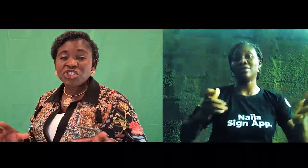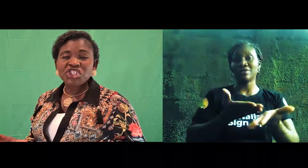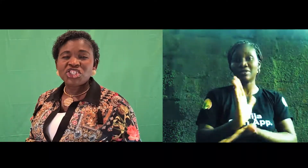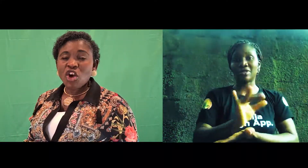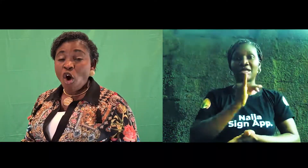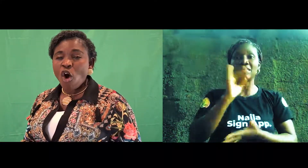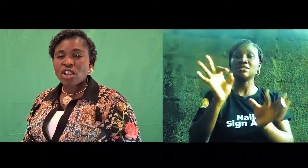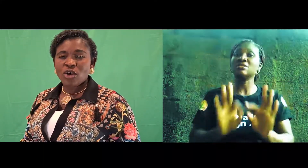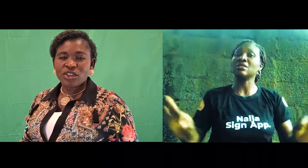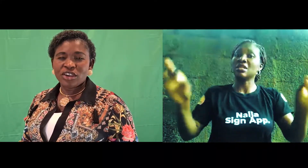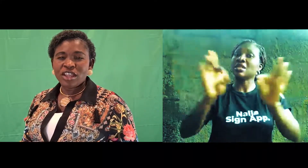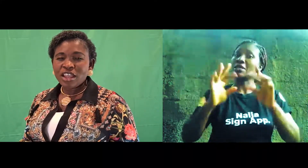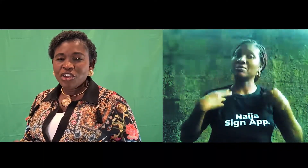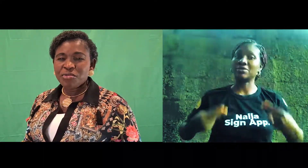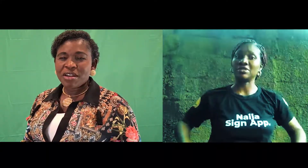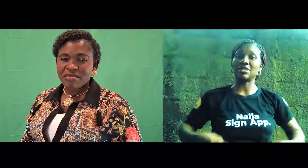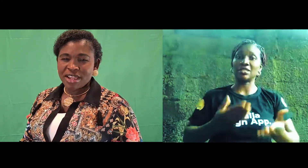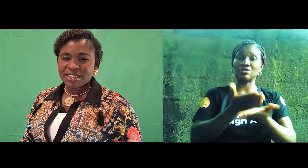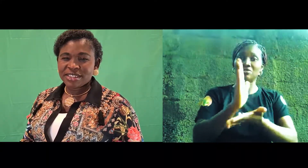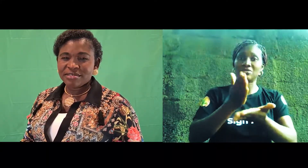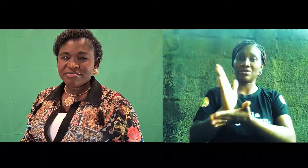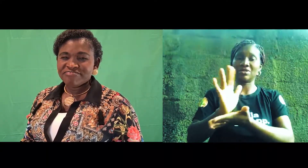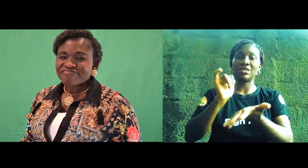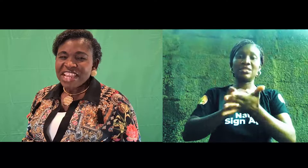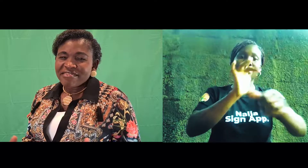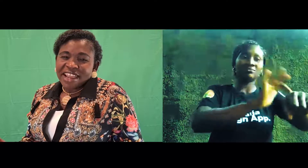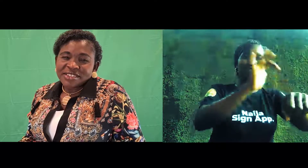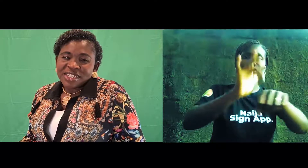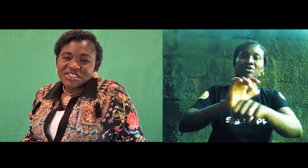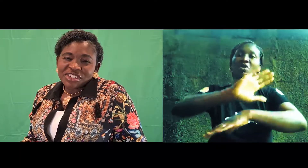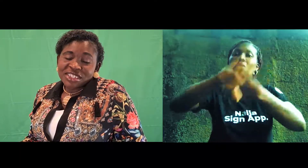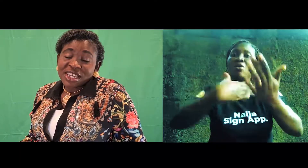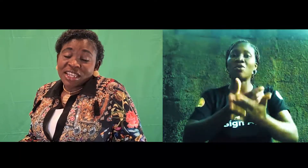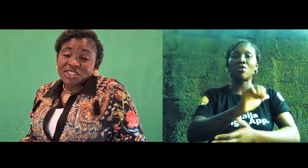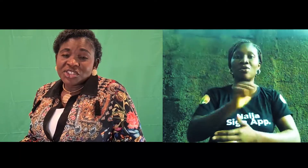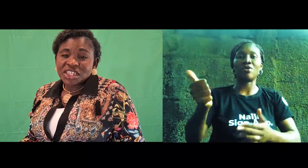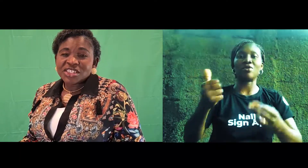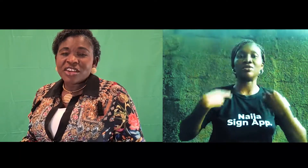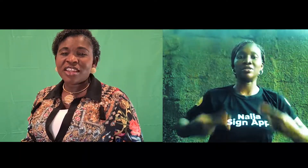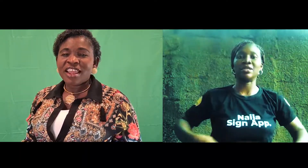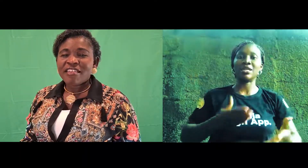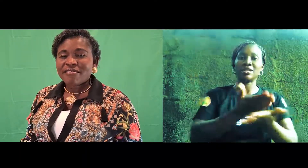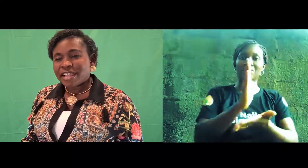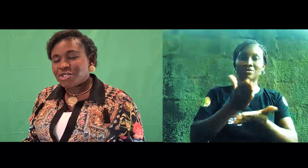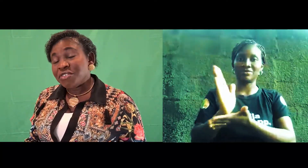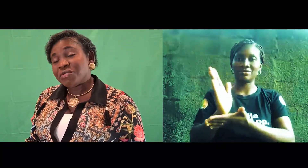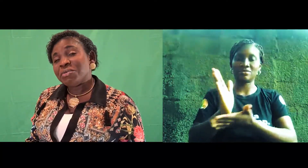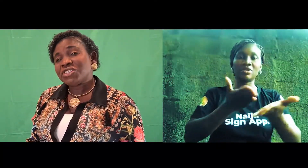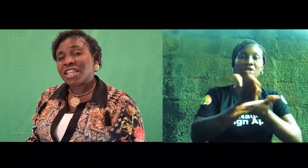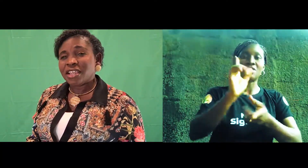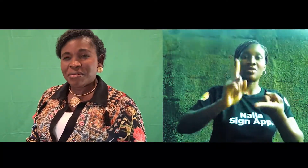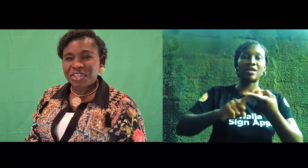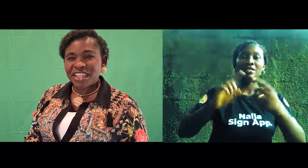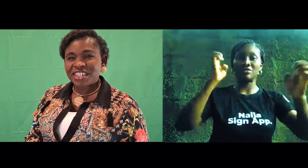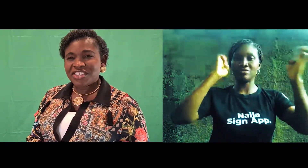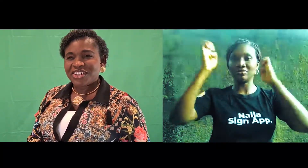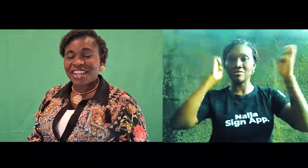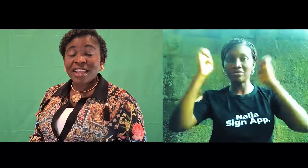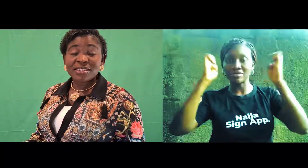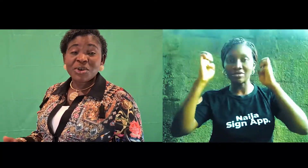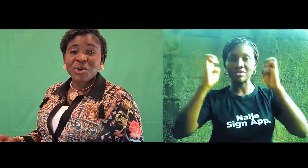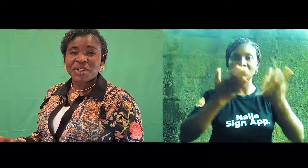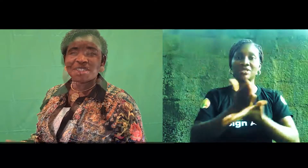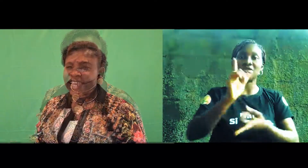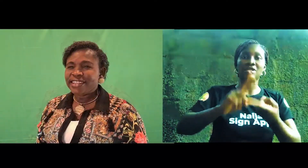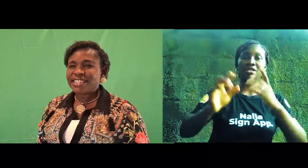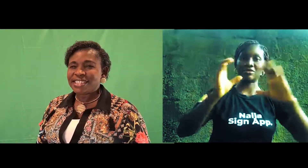that touches all other human rights. Right to literacy and education, right to information and communication,